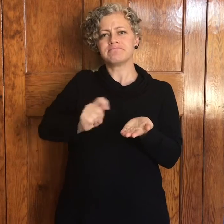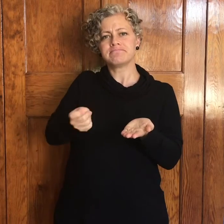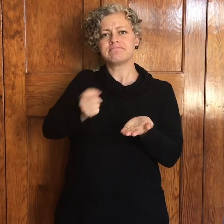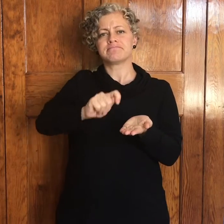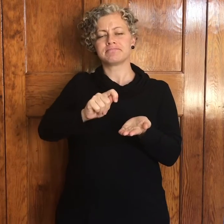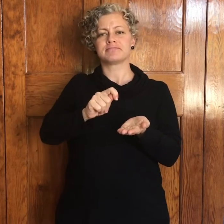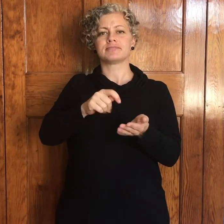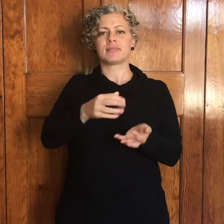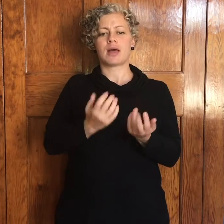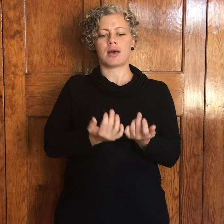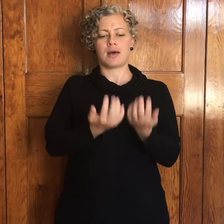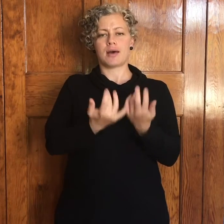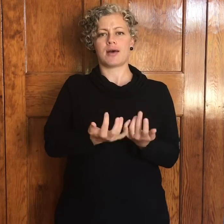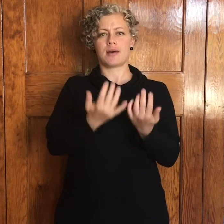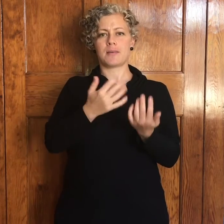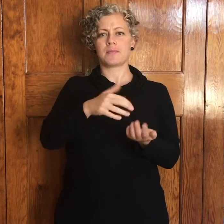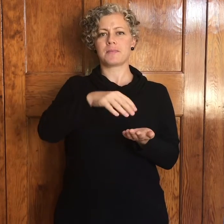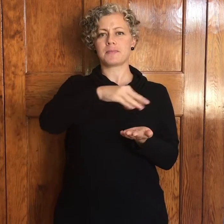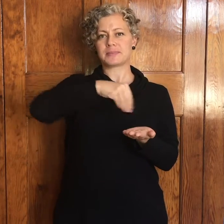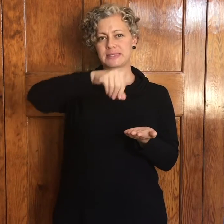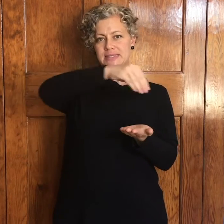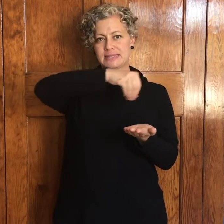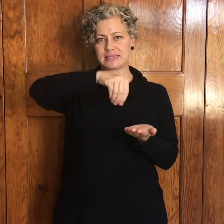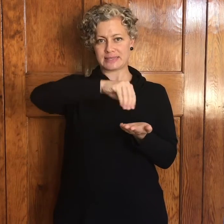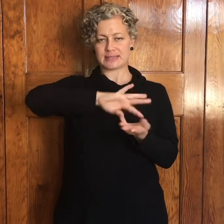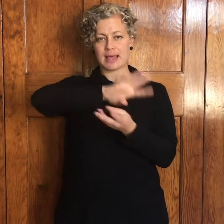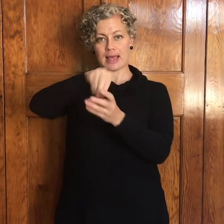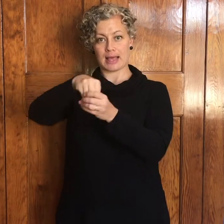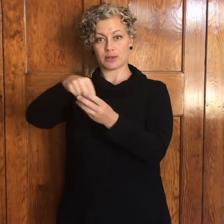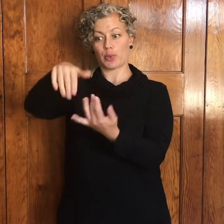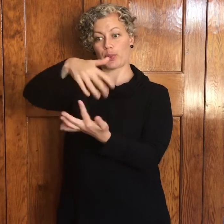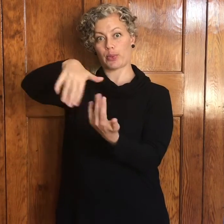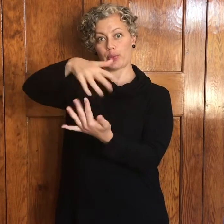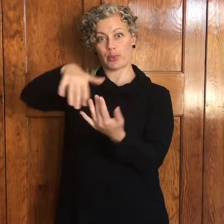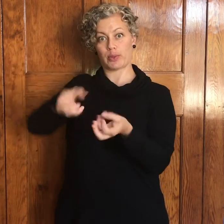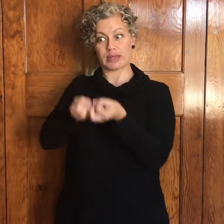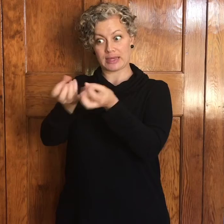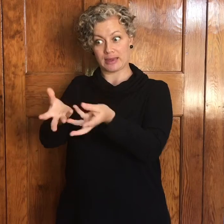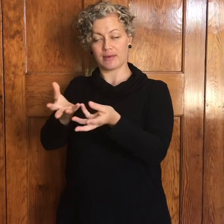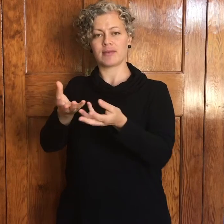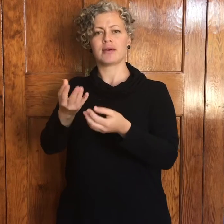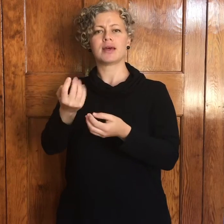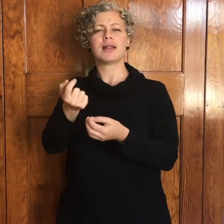herbs to the mix for a ready spiced option.